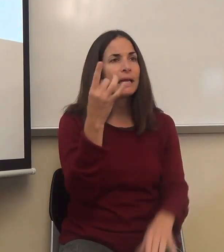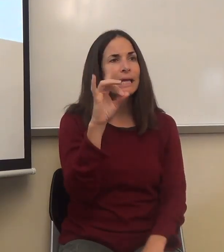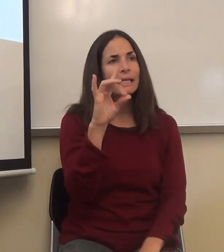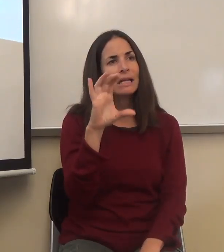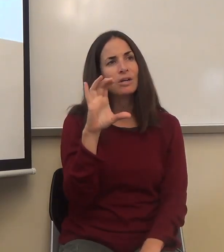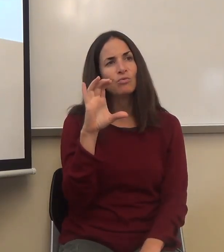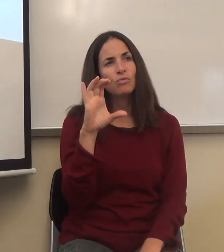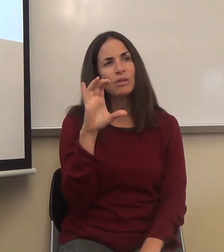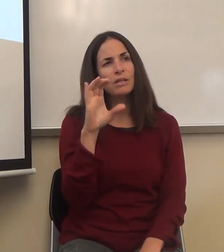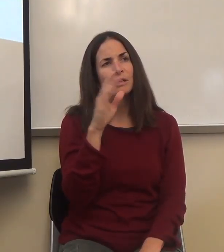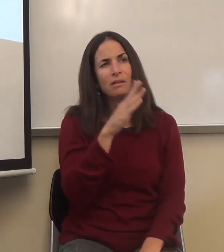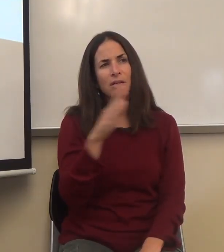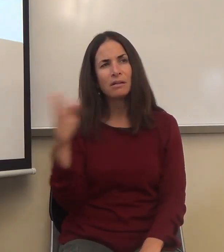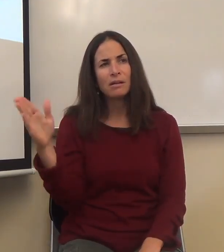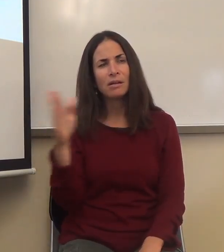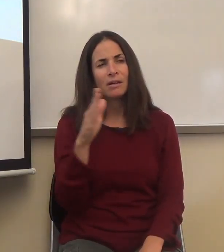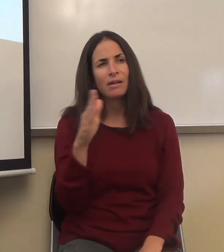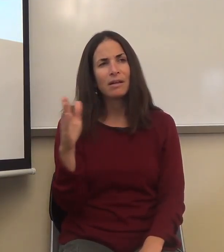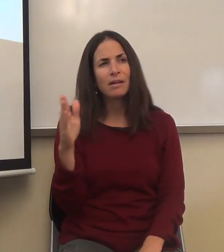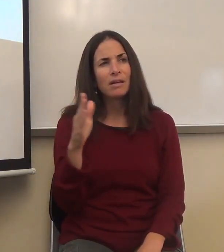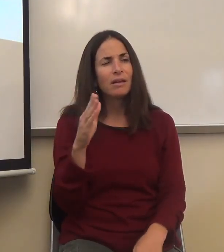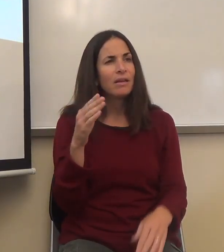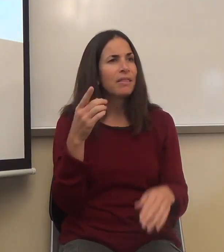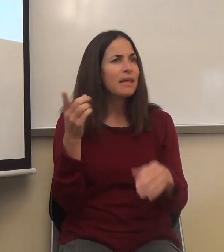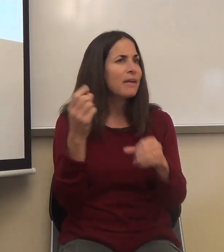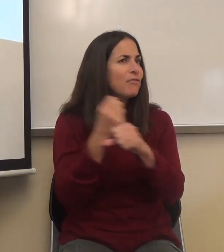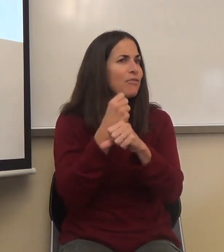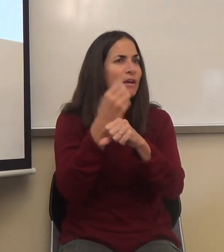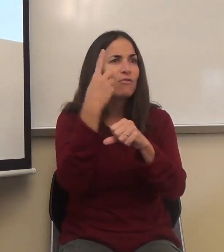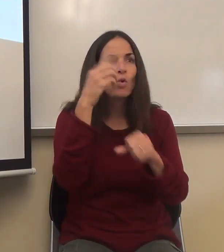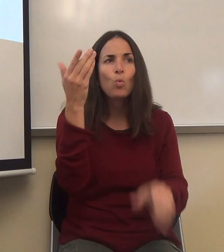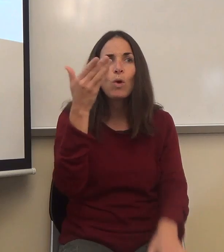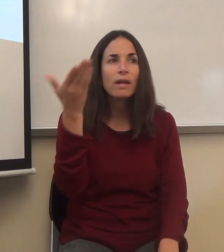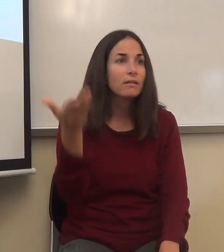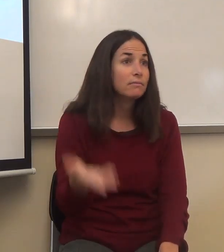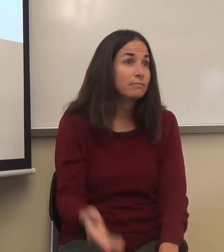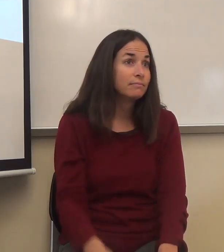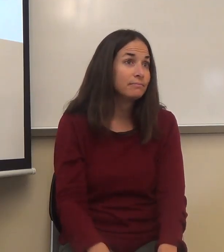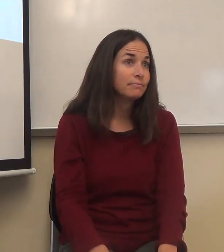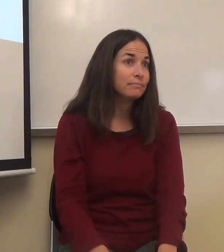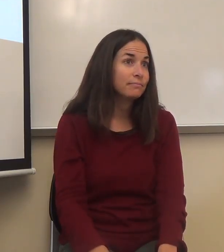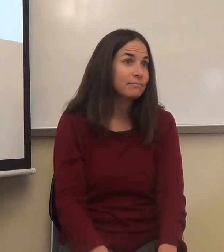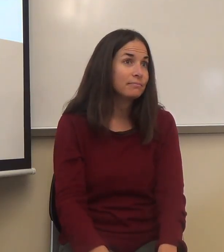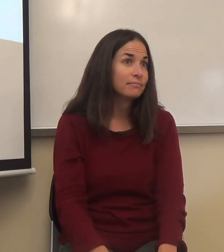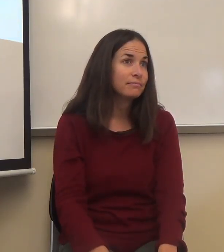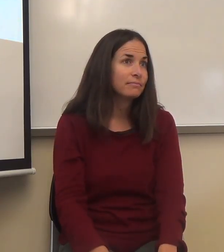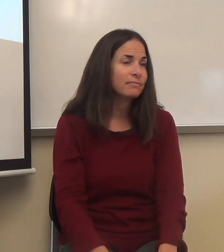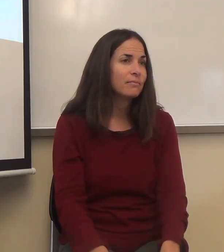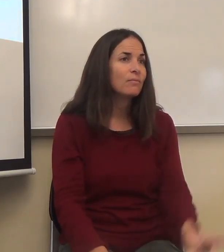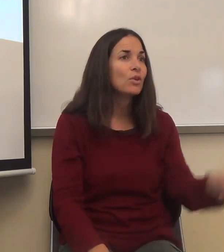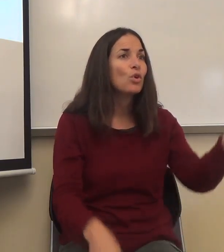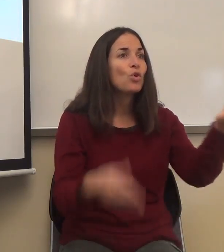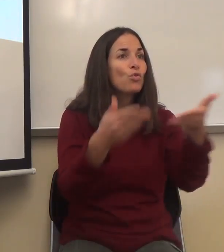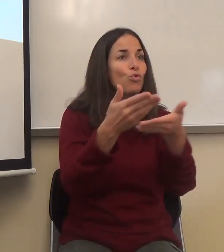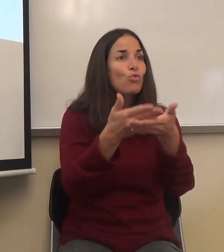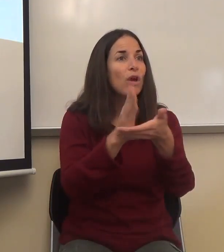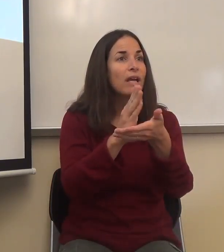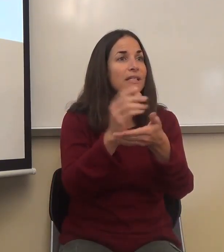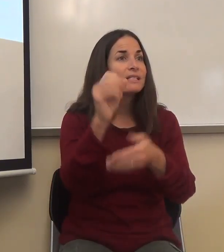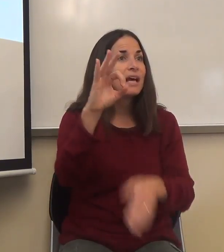what would they have been fighting for? Rights. To work. Rights of what? Work,